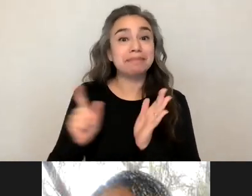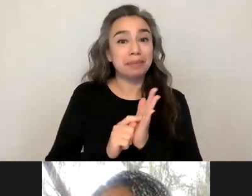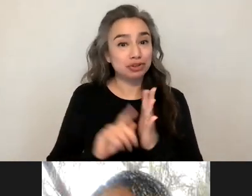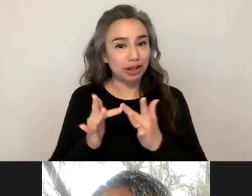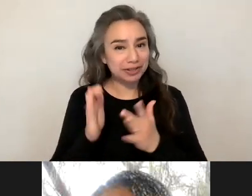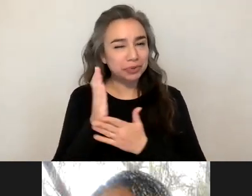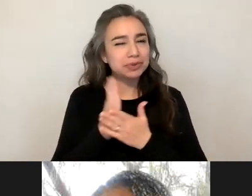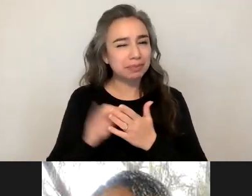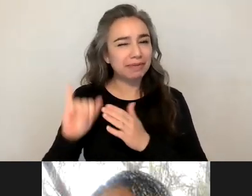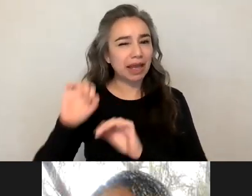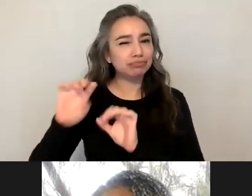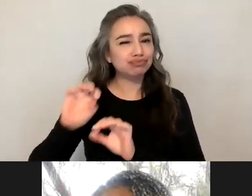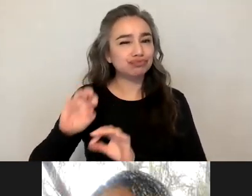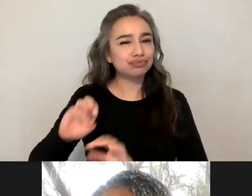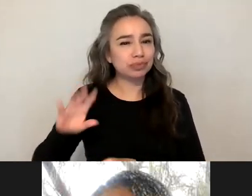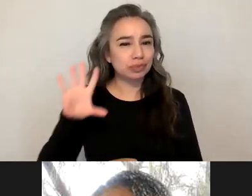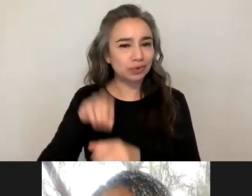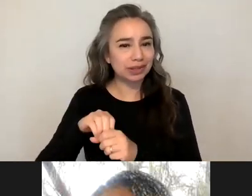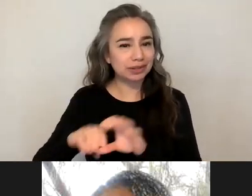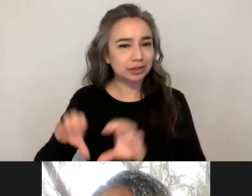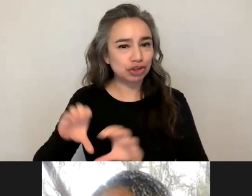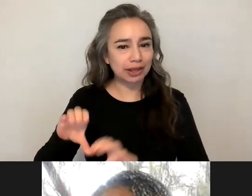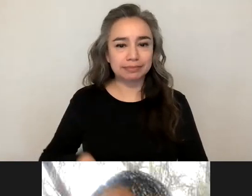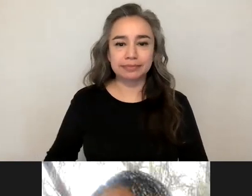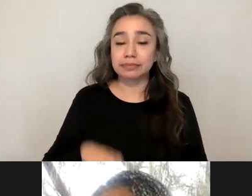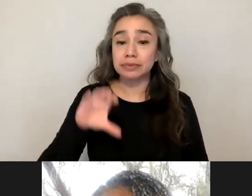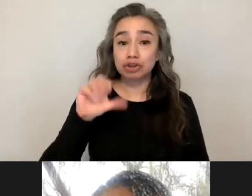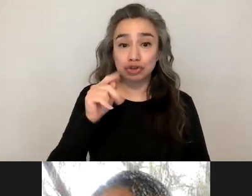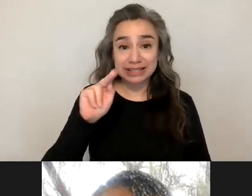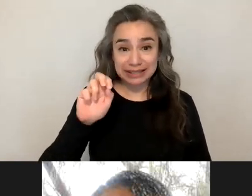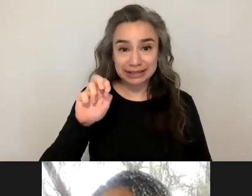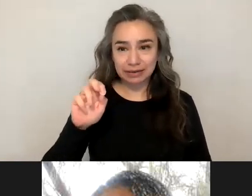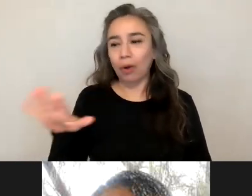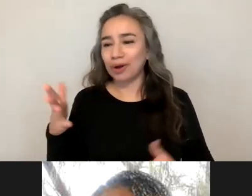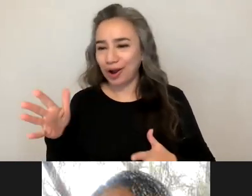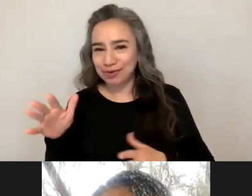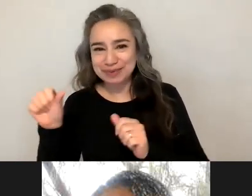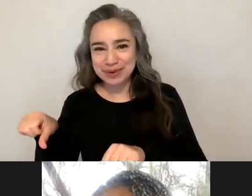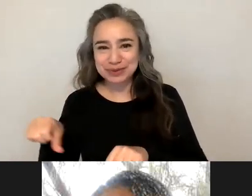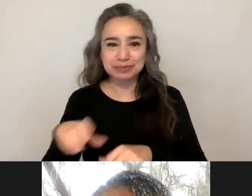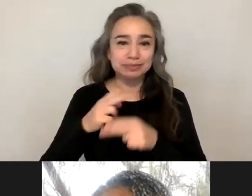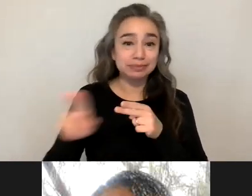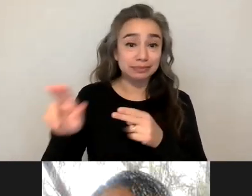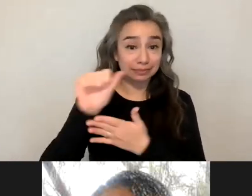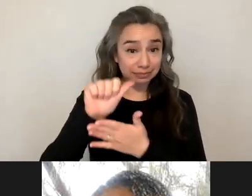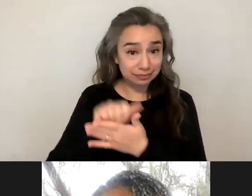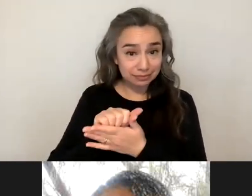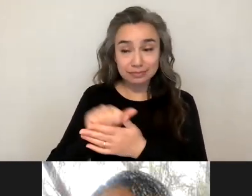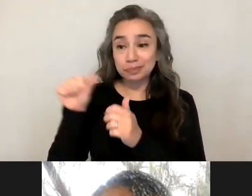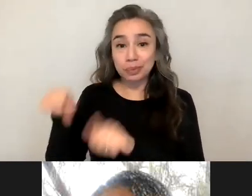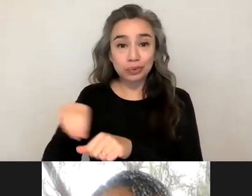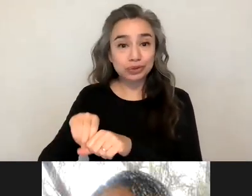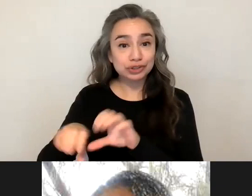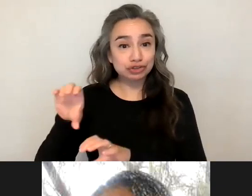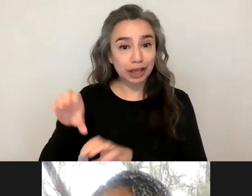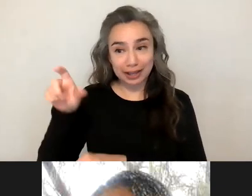those will go into the chat. Christine is going to she already put, thank you, our brief agenda into the chat. So